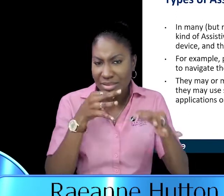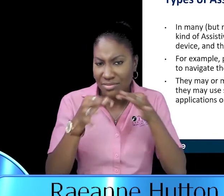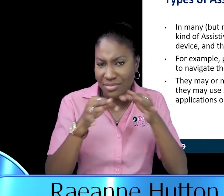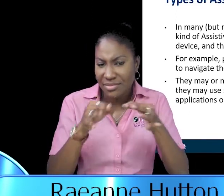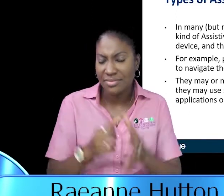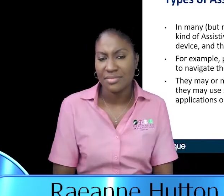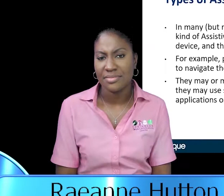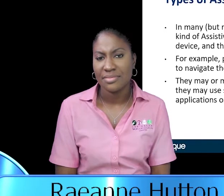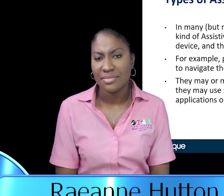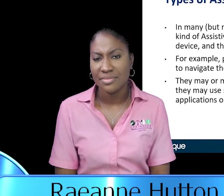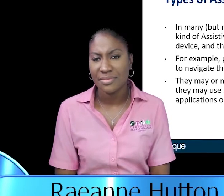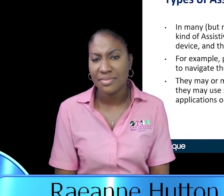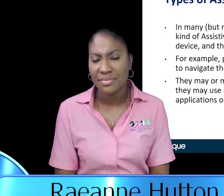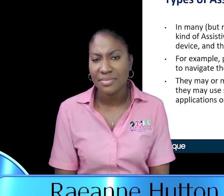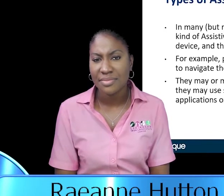any.